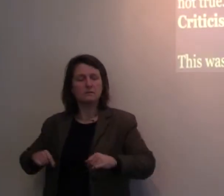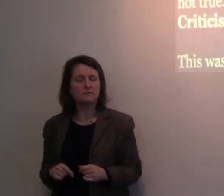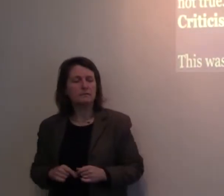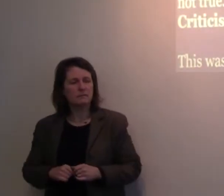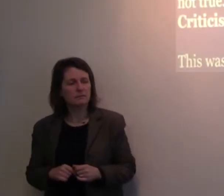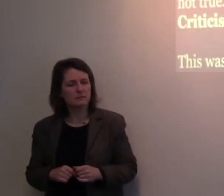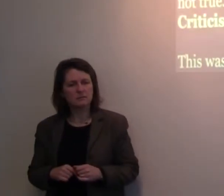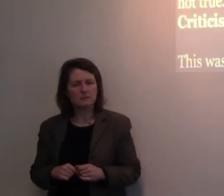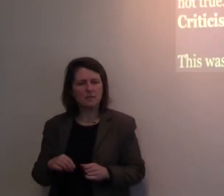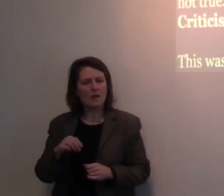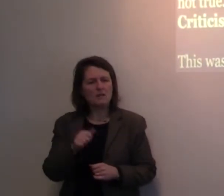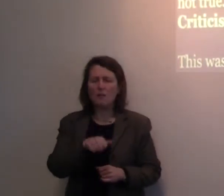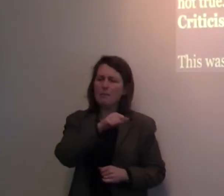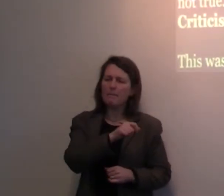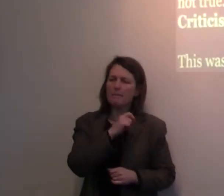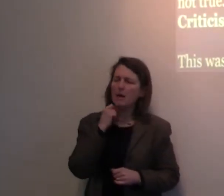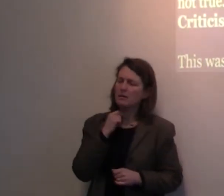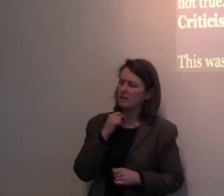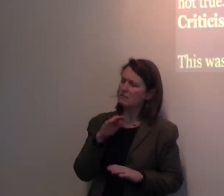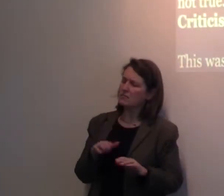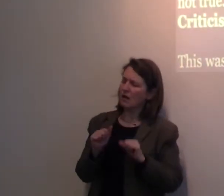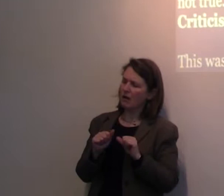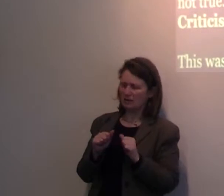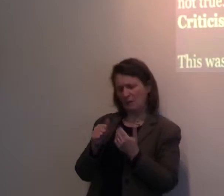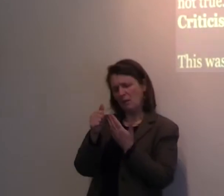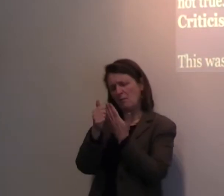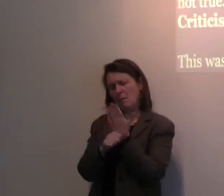some pastors began to attack the Bible.